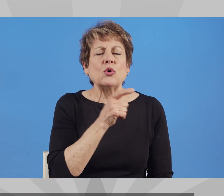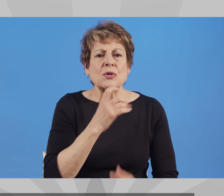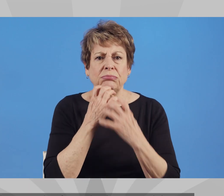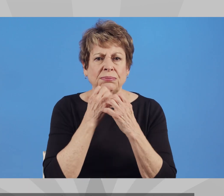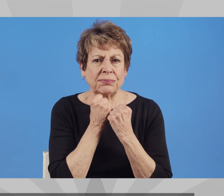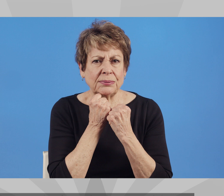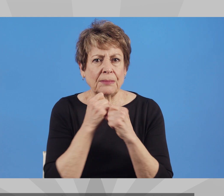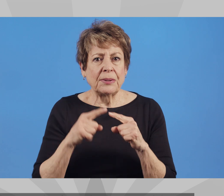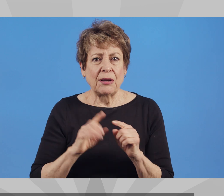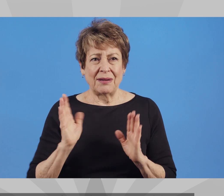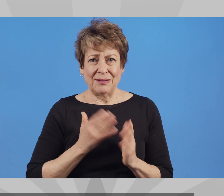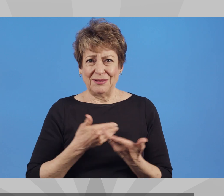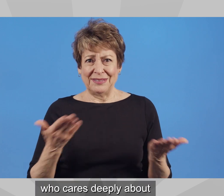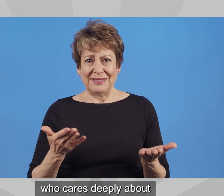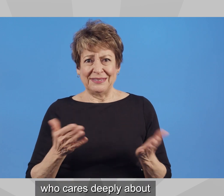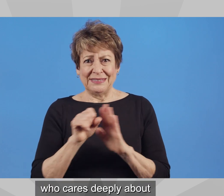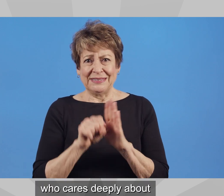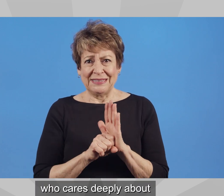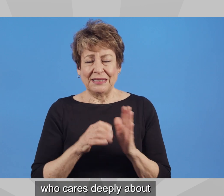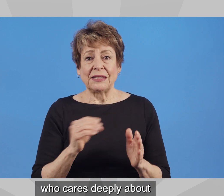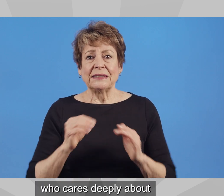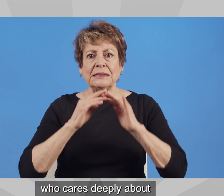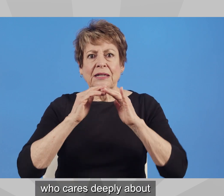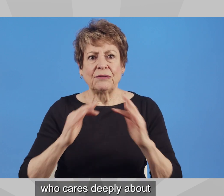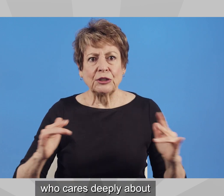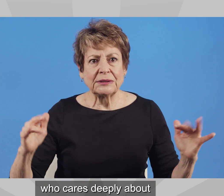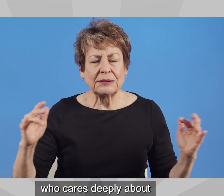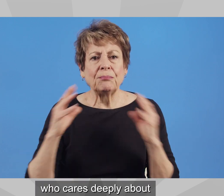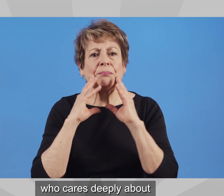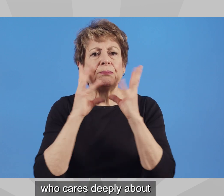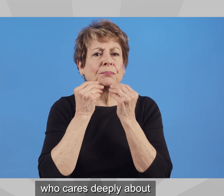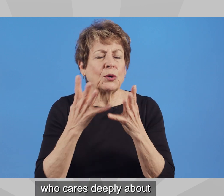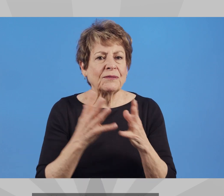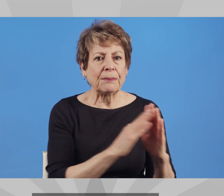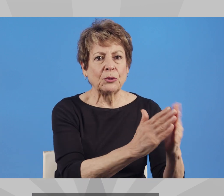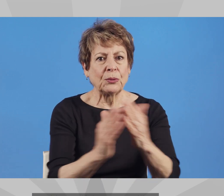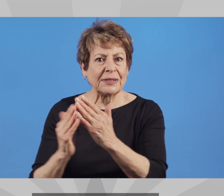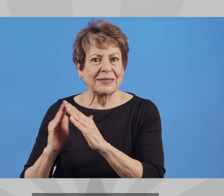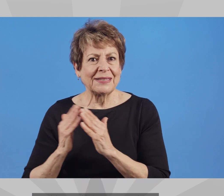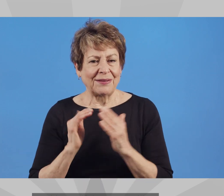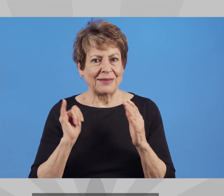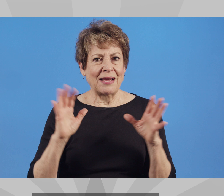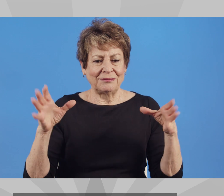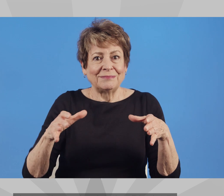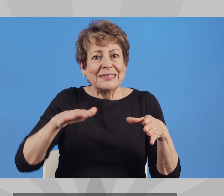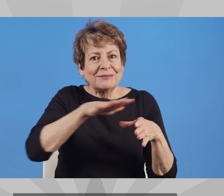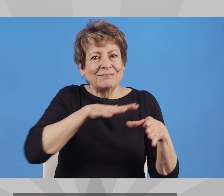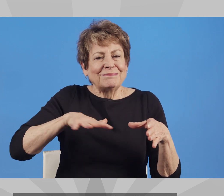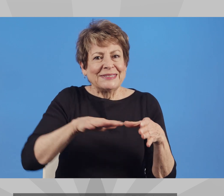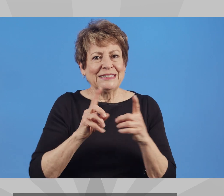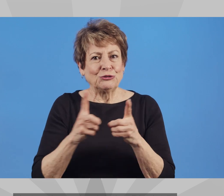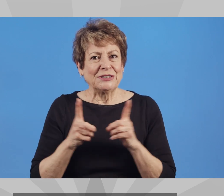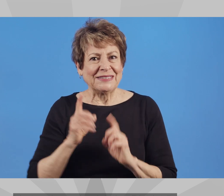for re-election as an Arizonan who cares deeply about our state and the diverse and beautiful communities that make